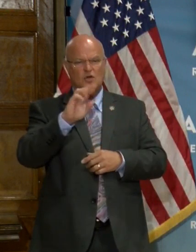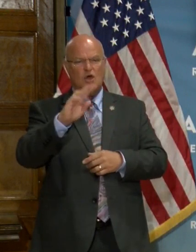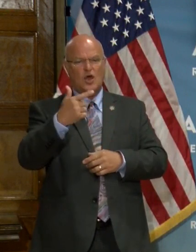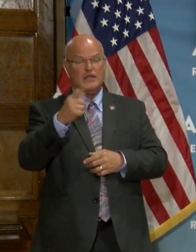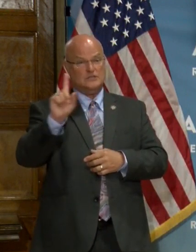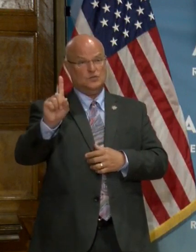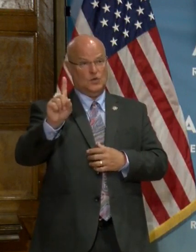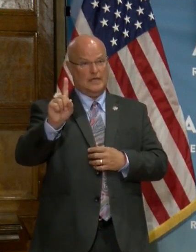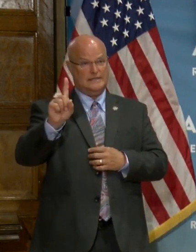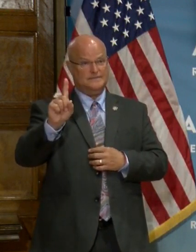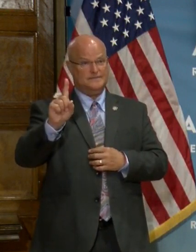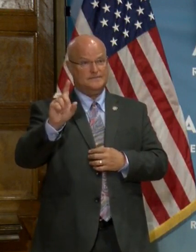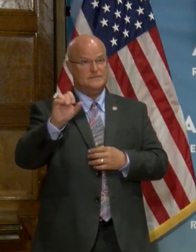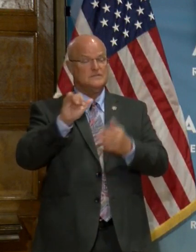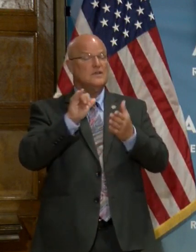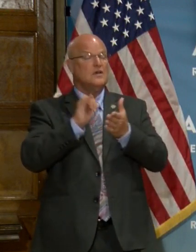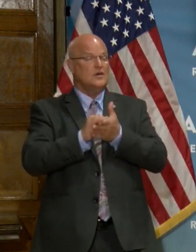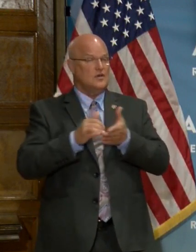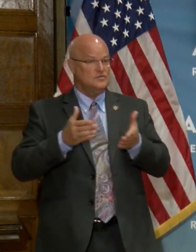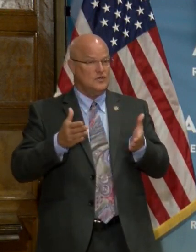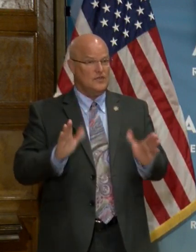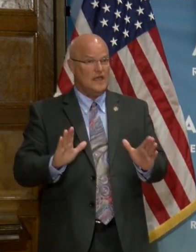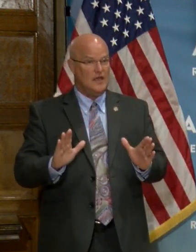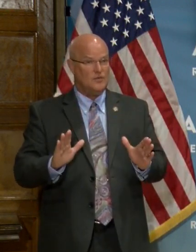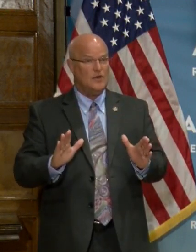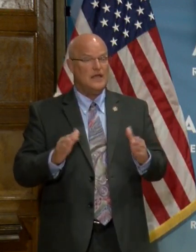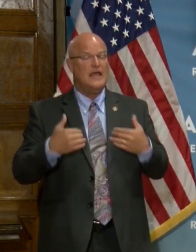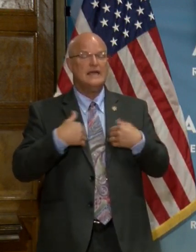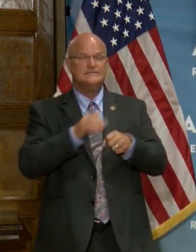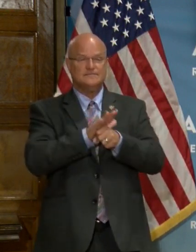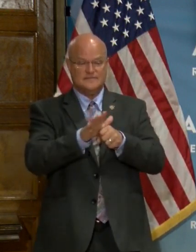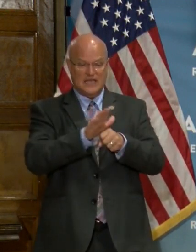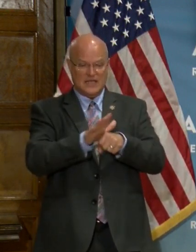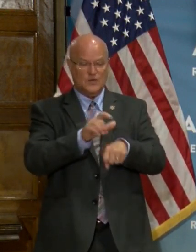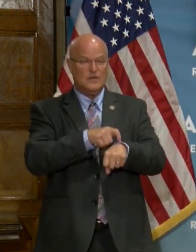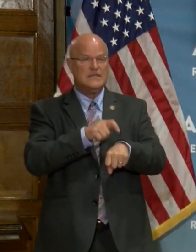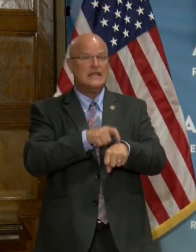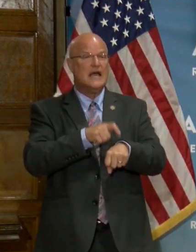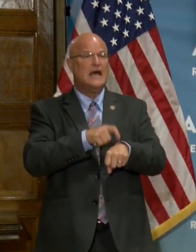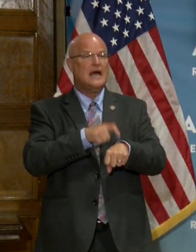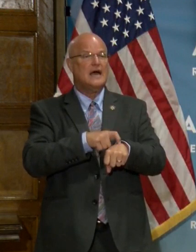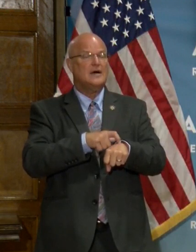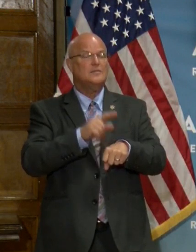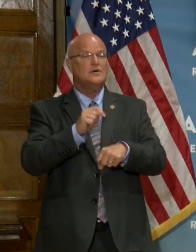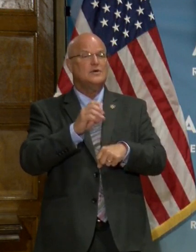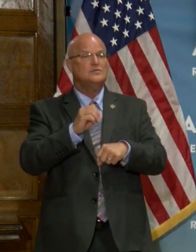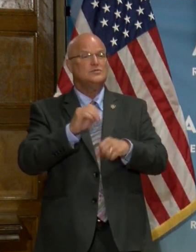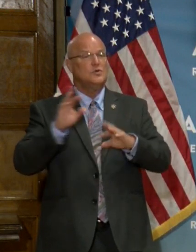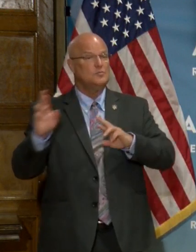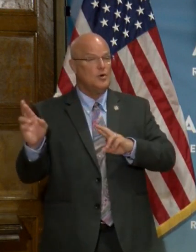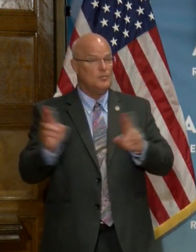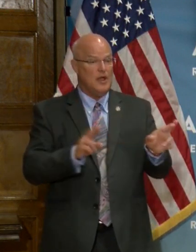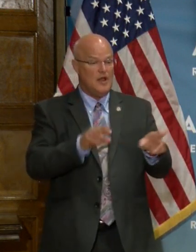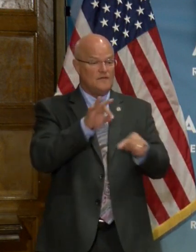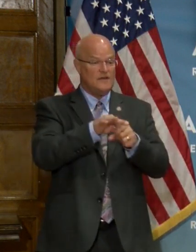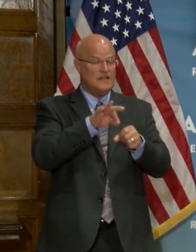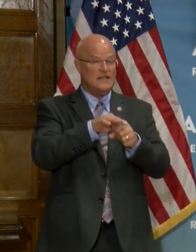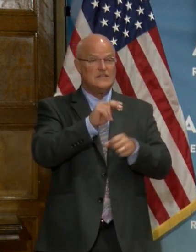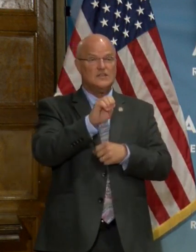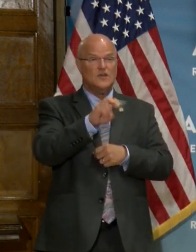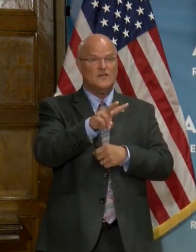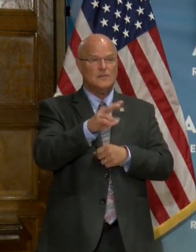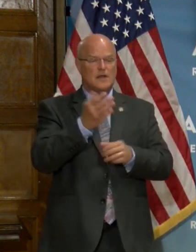1. And that way there's adequate time to prepare for the election and to make